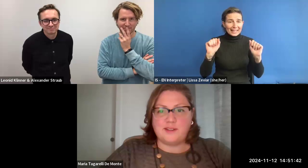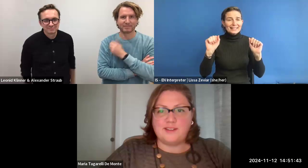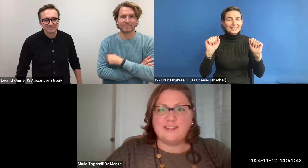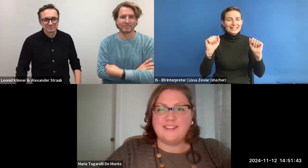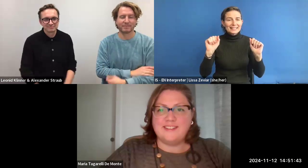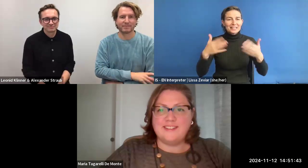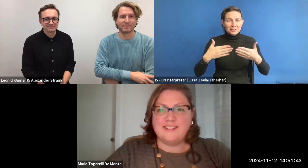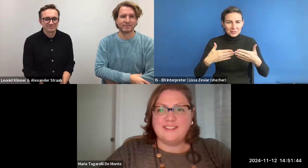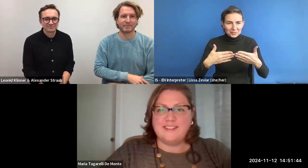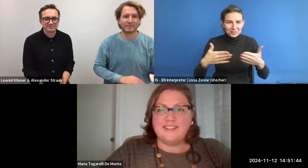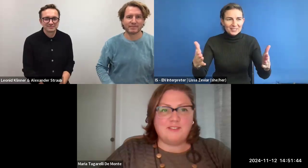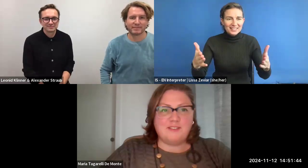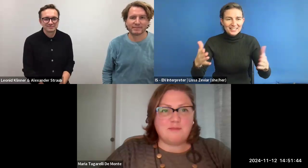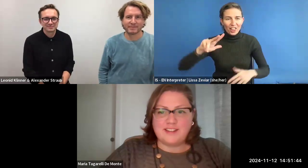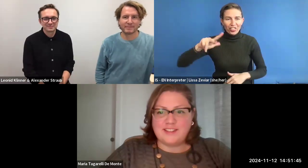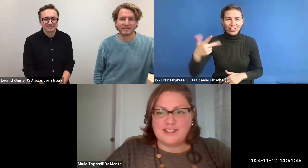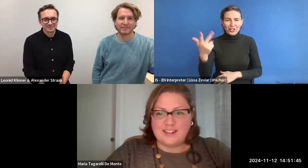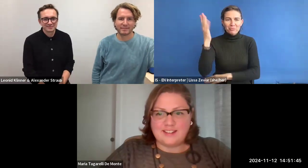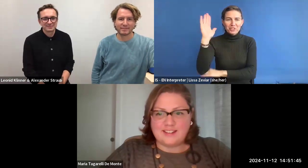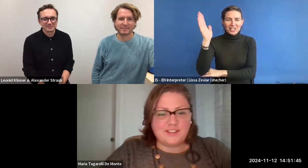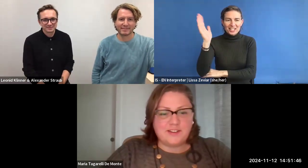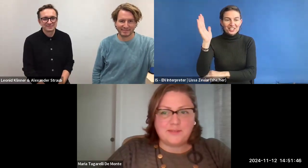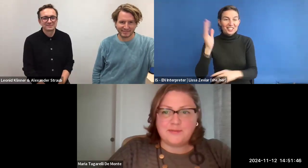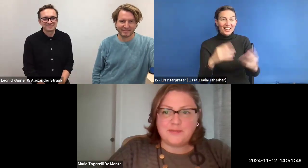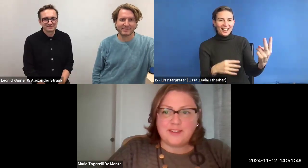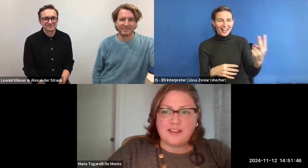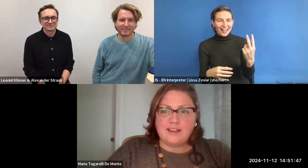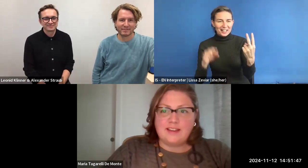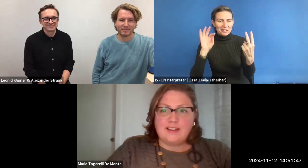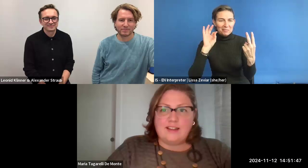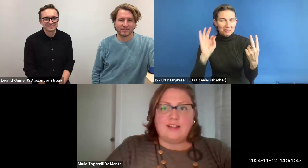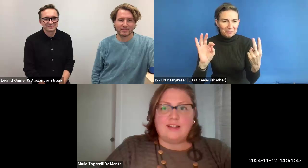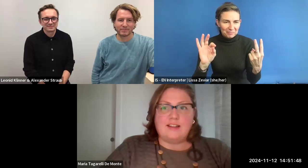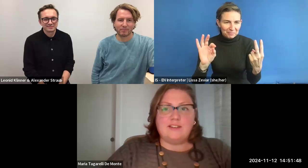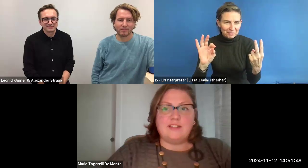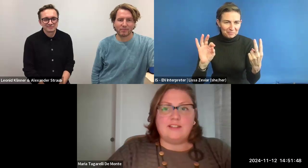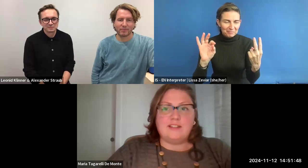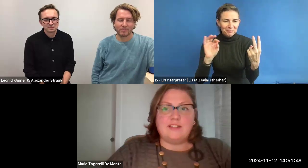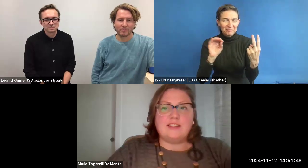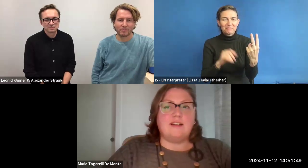Okay, they're already. Thank you very much, Leonid and Alexander.